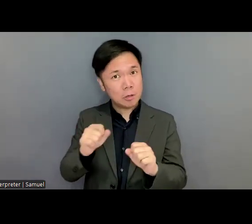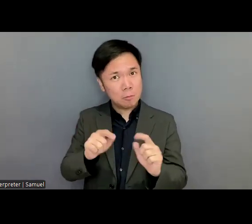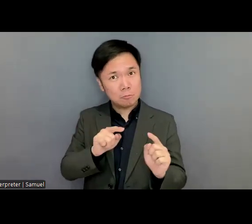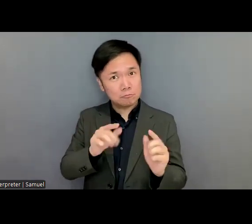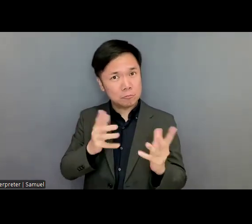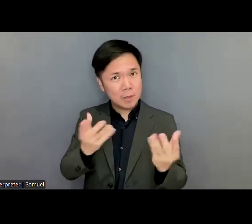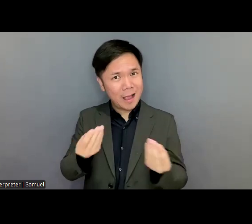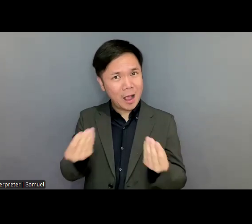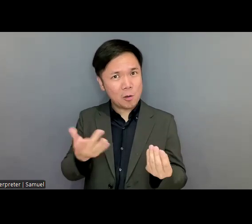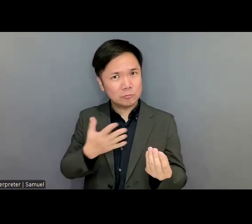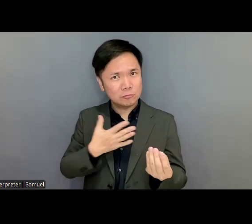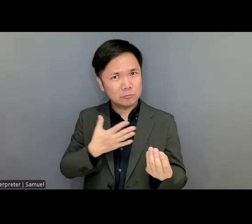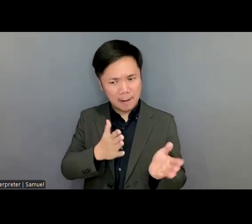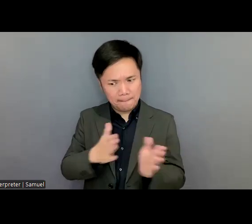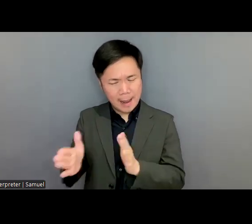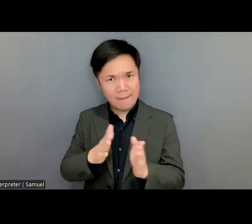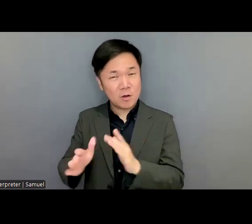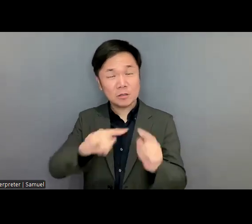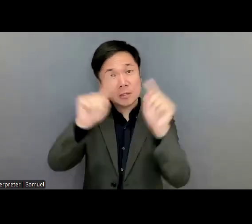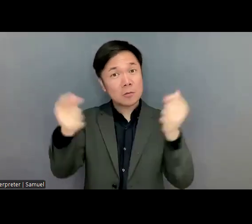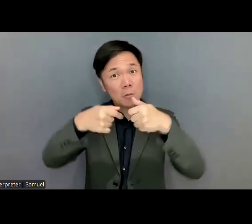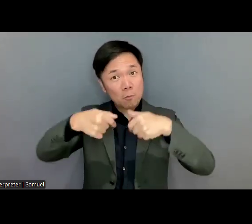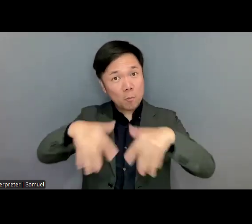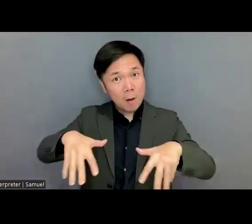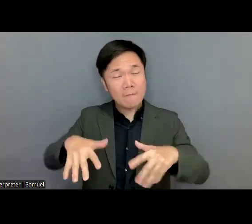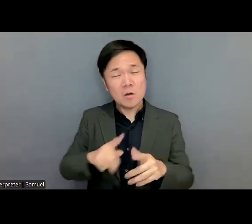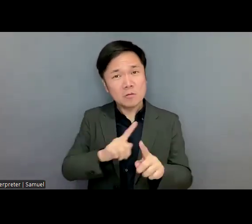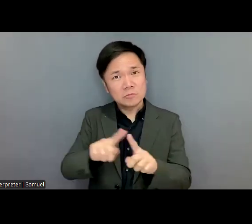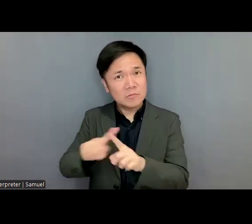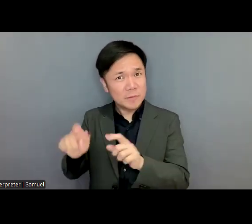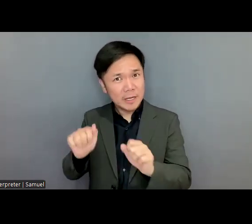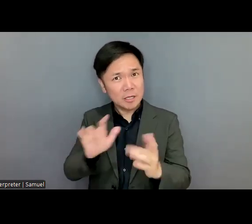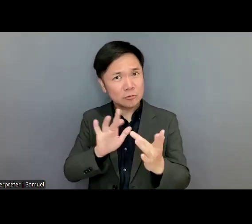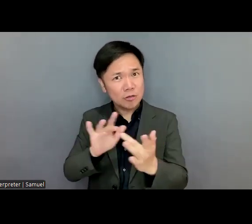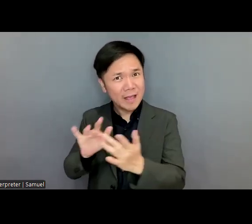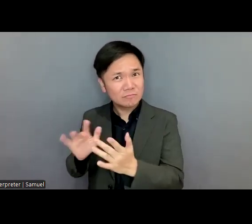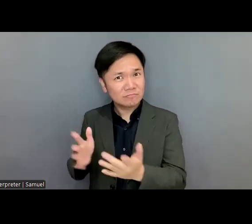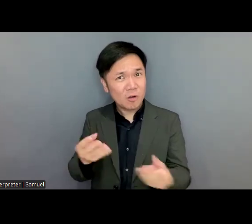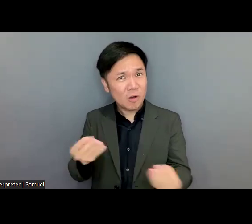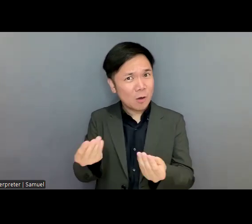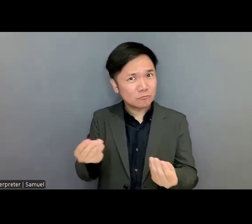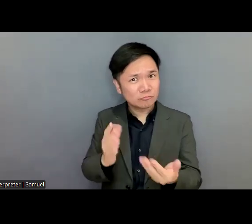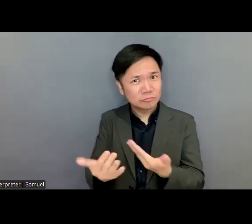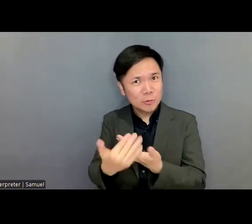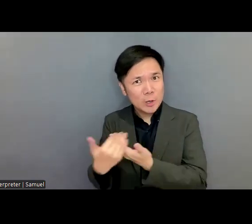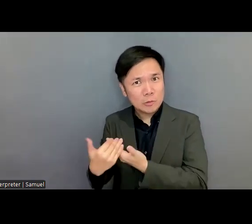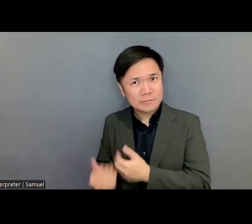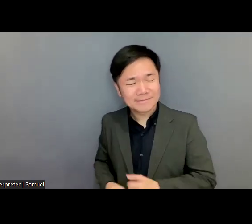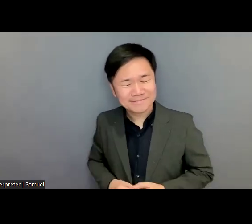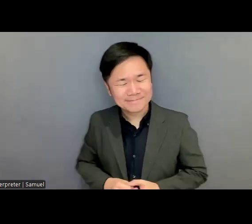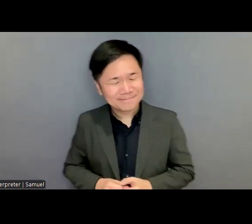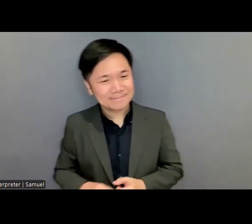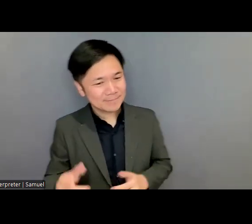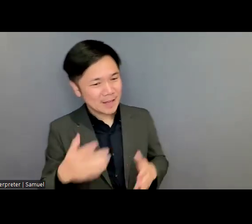when we are going to plan this webinar, definitely we need to contact these people to include them. Okay, thank you so